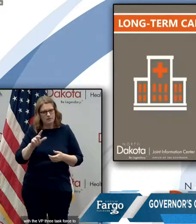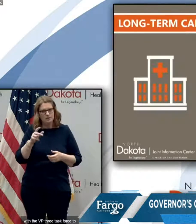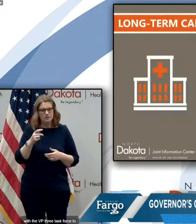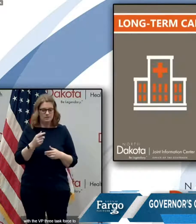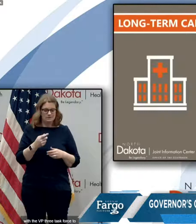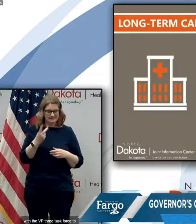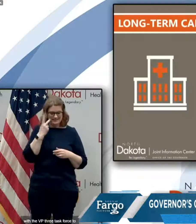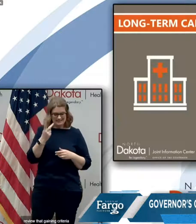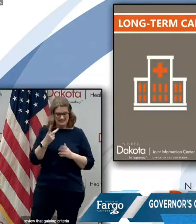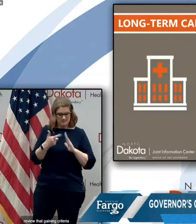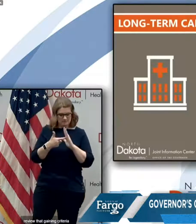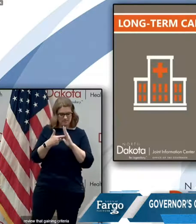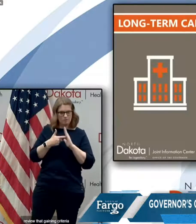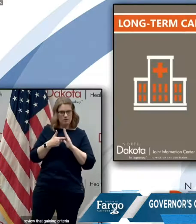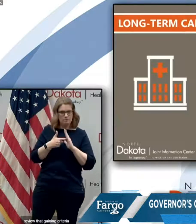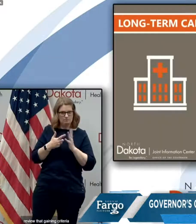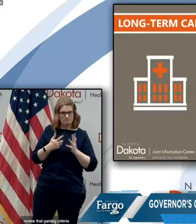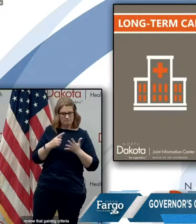for advancement.